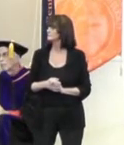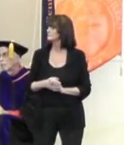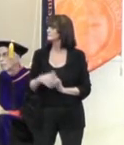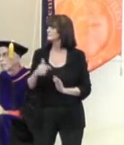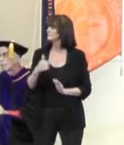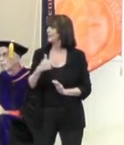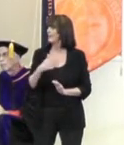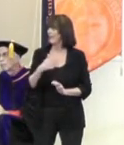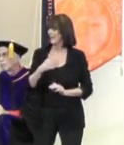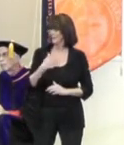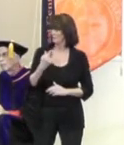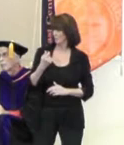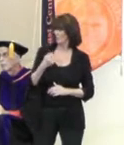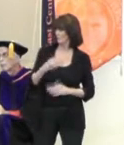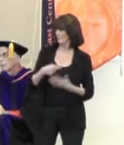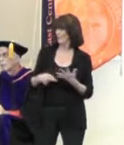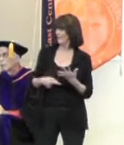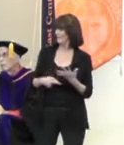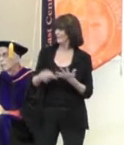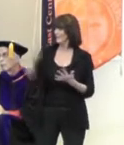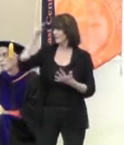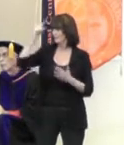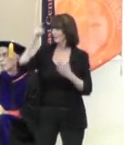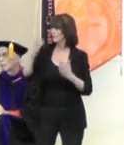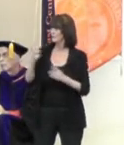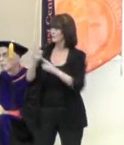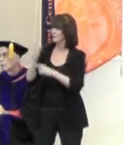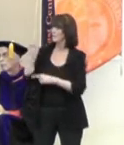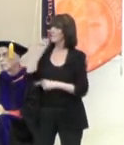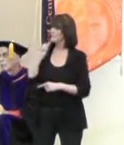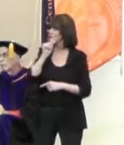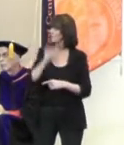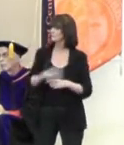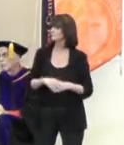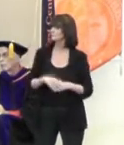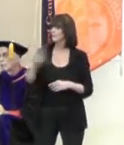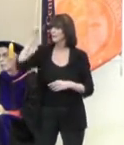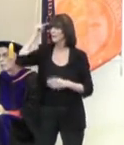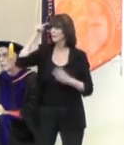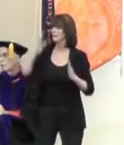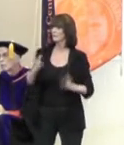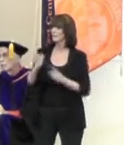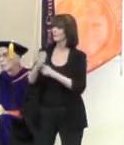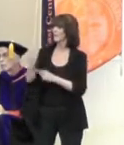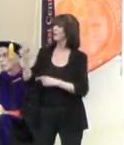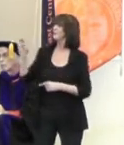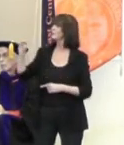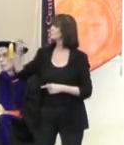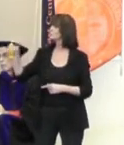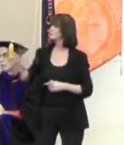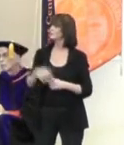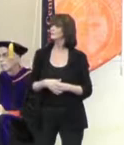I was what? A governor from Arizona? A governor from New Jersey?